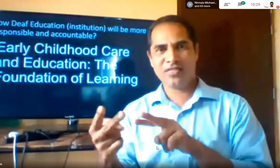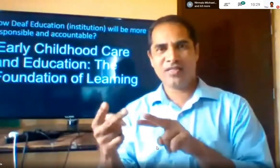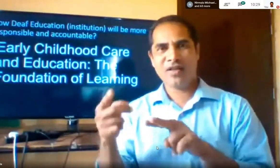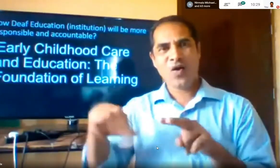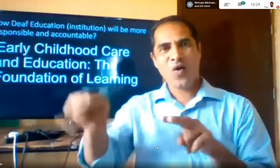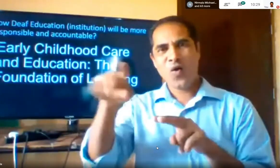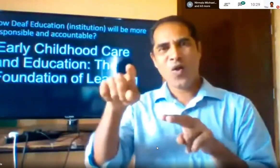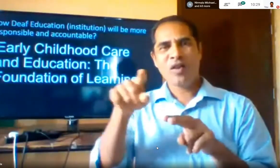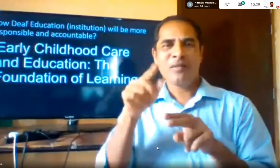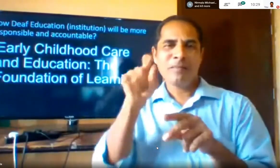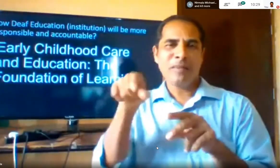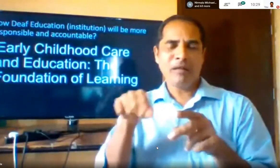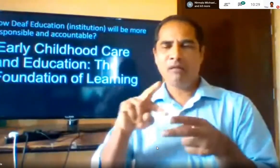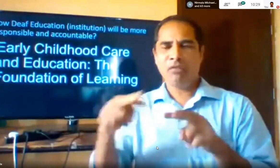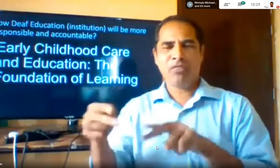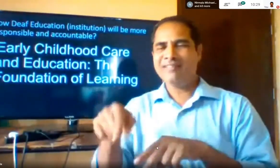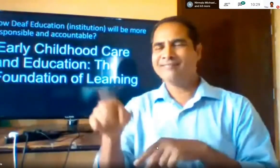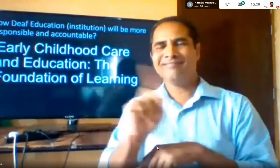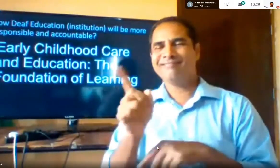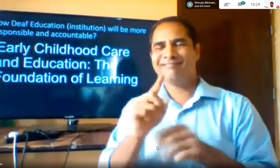So little bit they have changed.